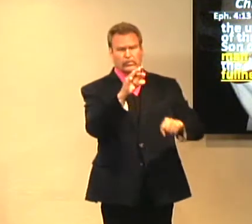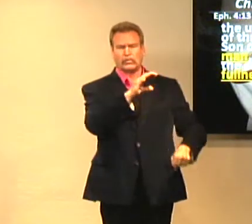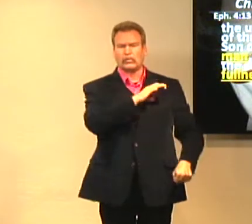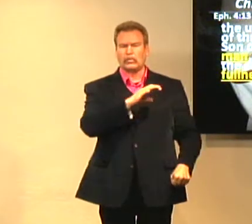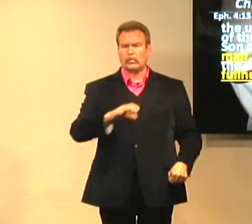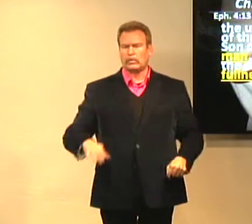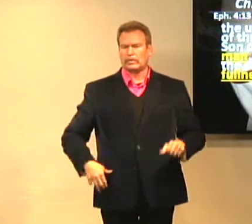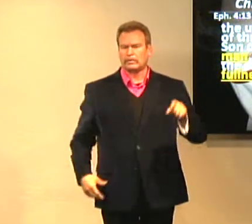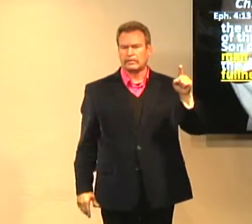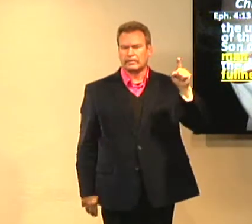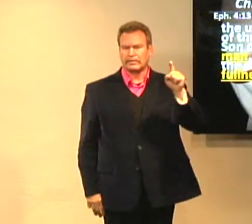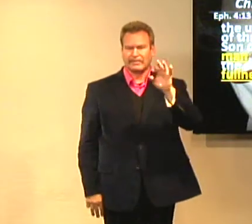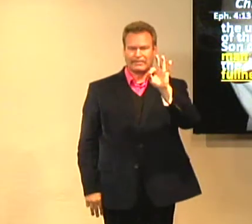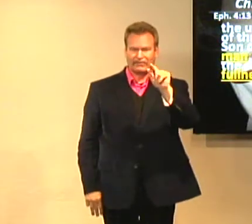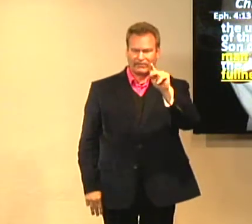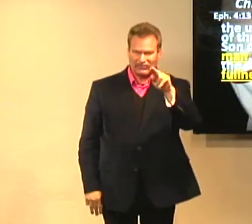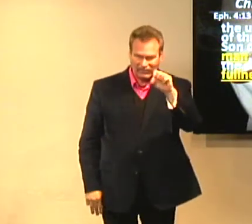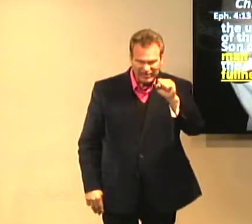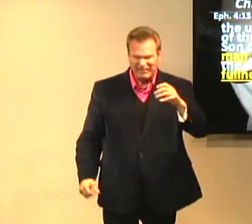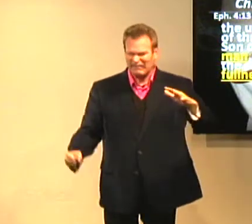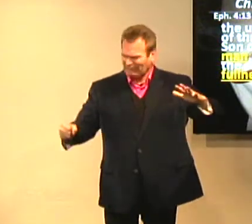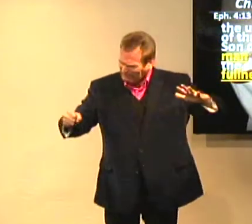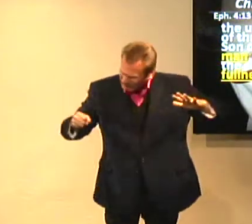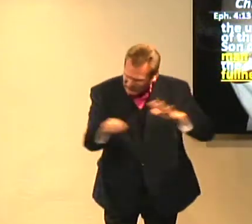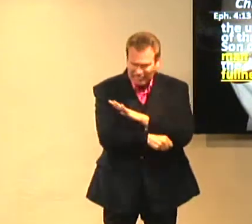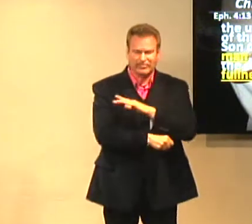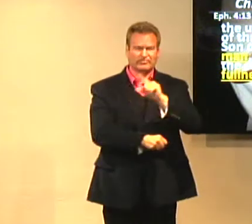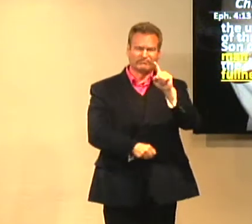In the fullness of Christ,